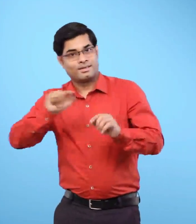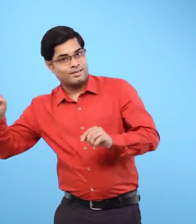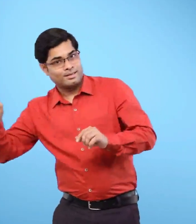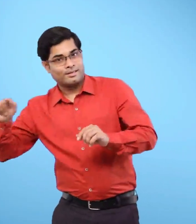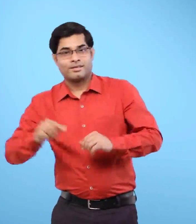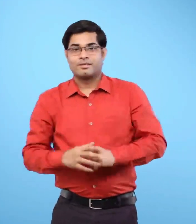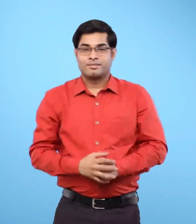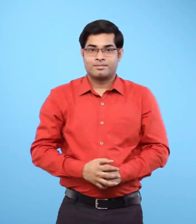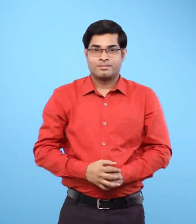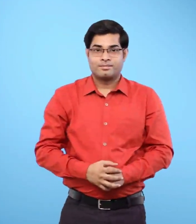Dash.